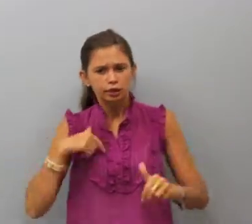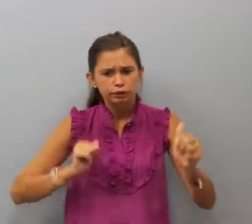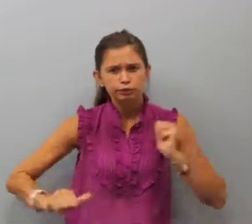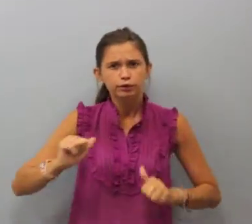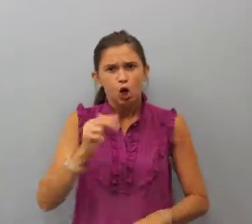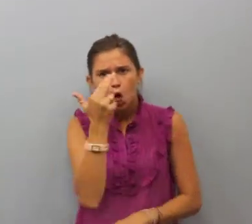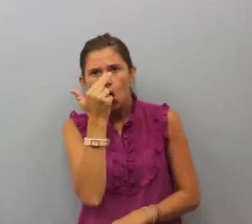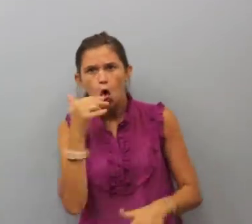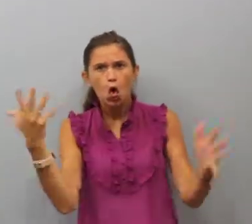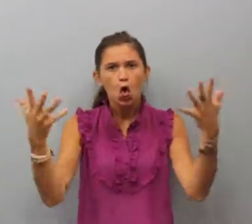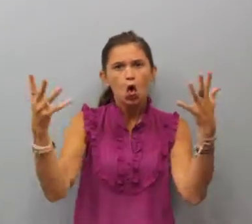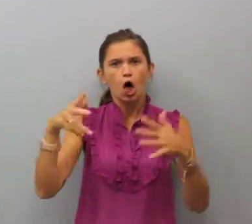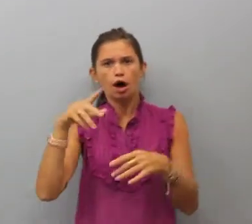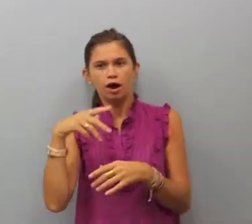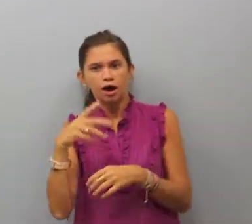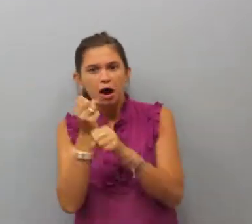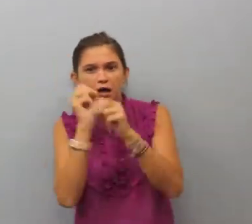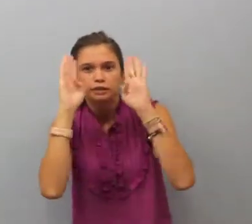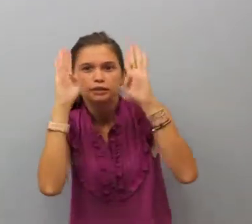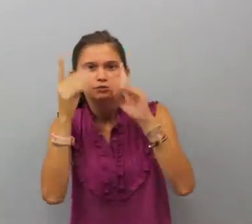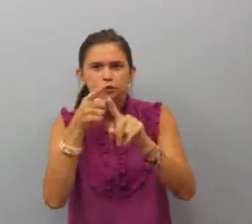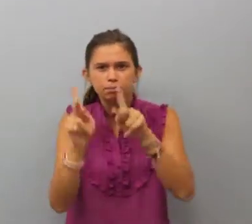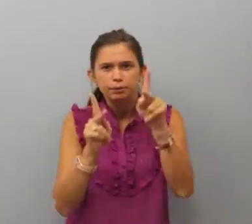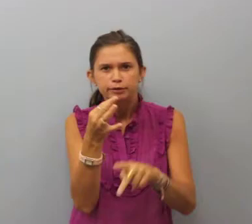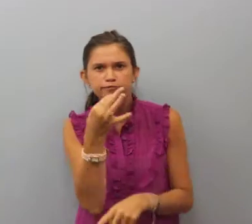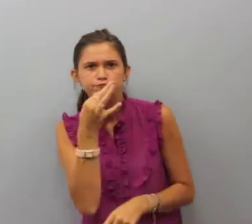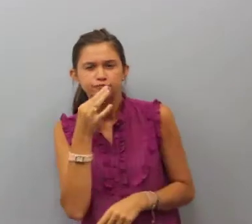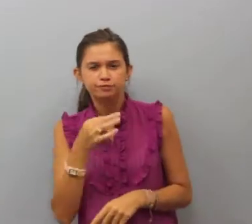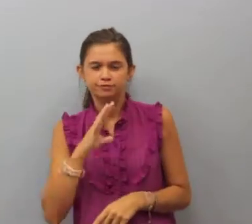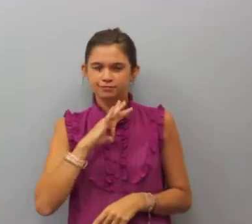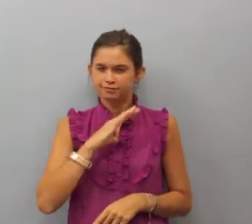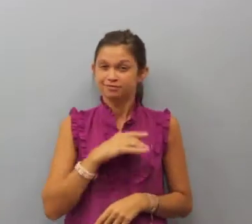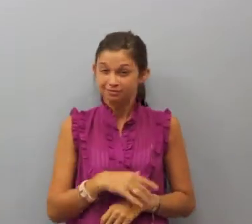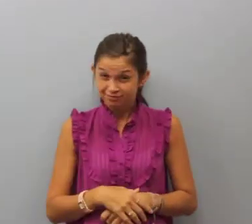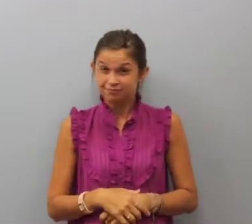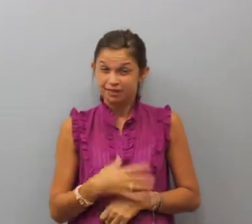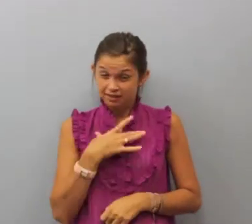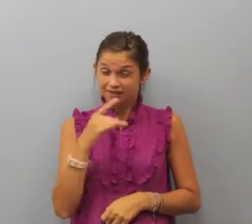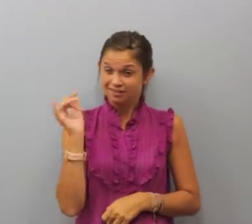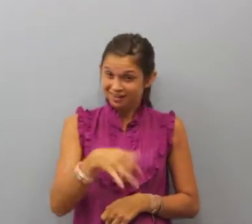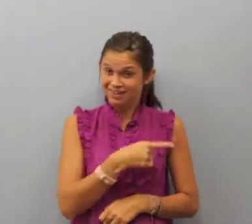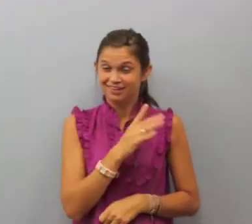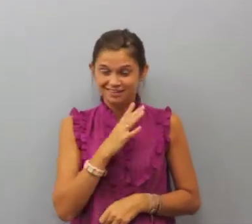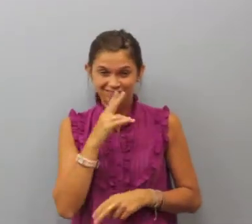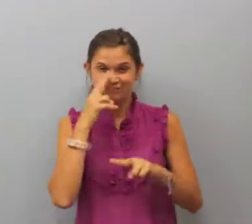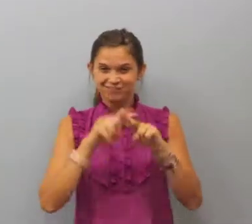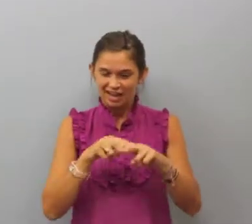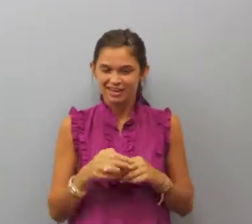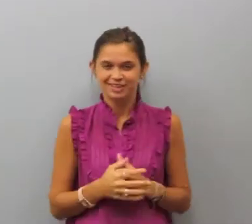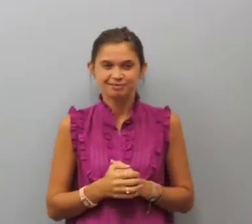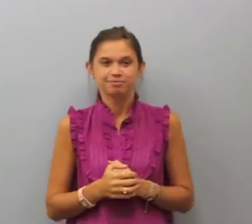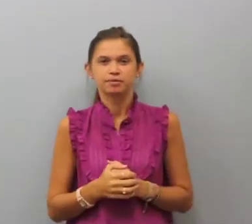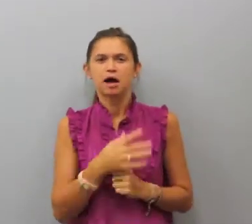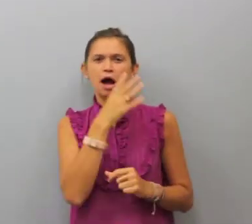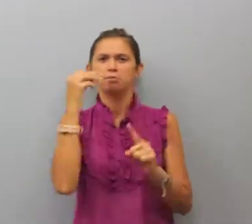describe himself. He says, well, I'm the same kid you knew in 1995. I'm a comedian. I like to have